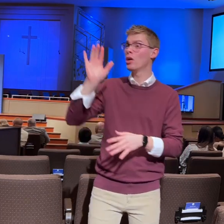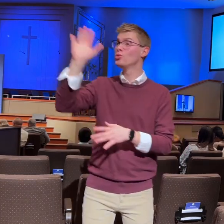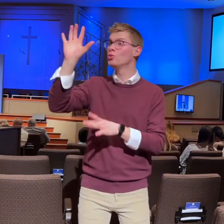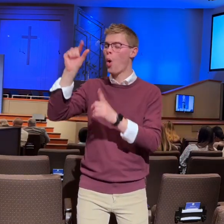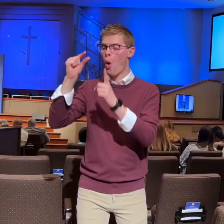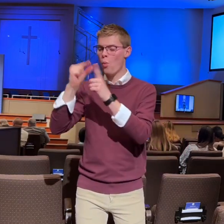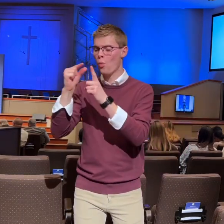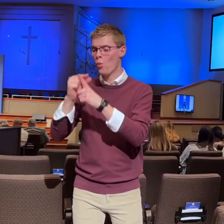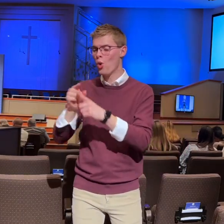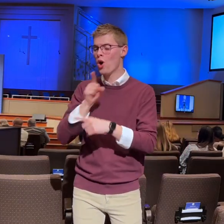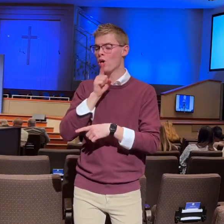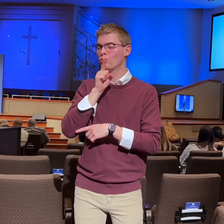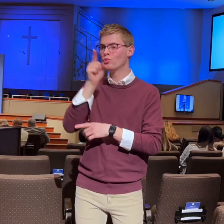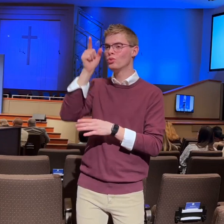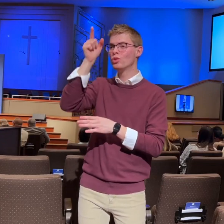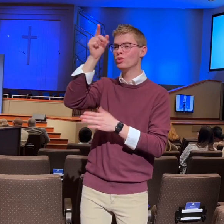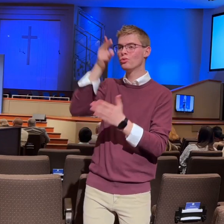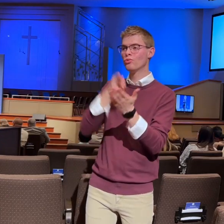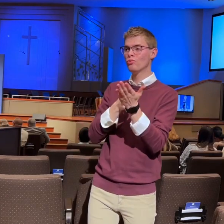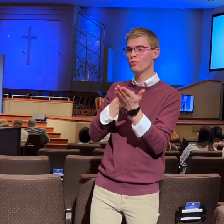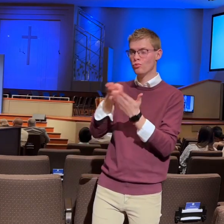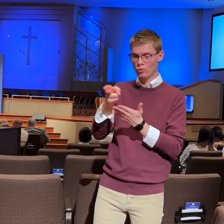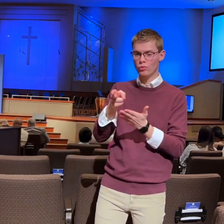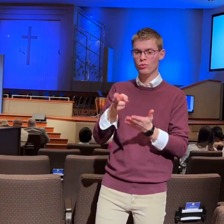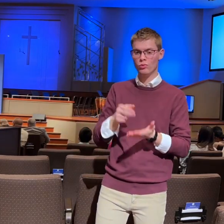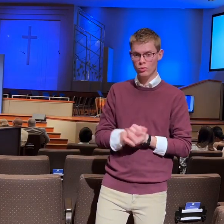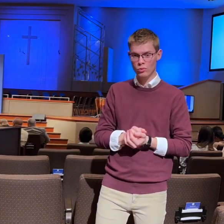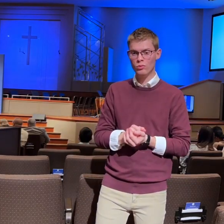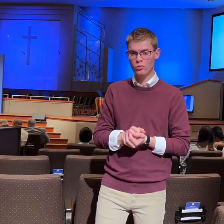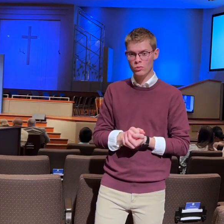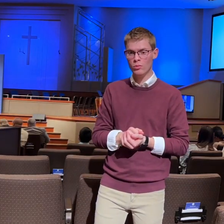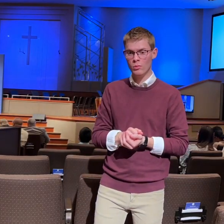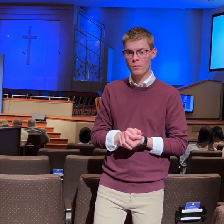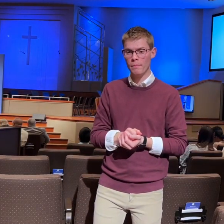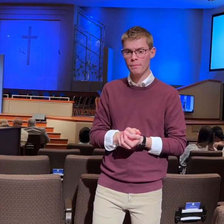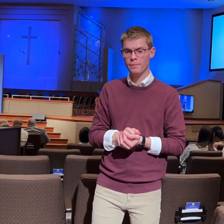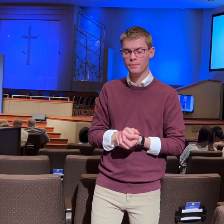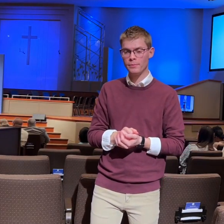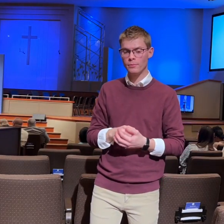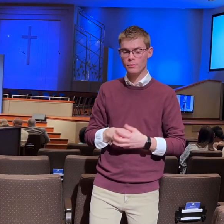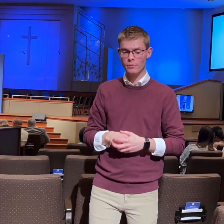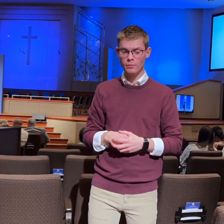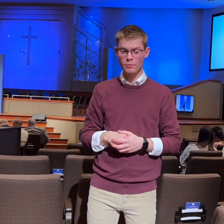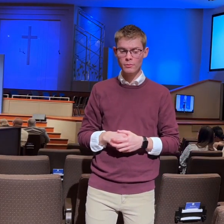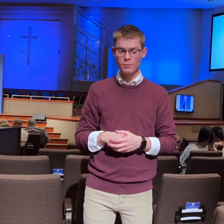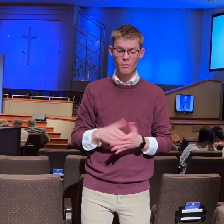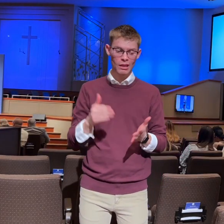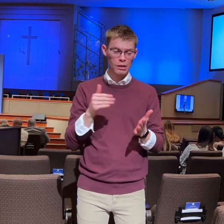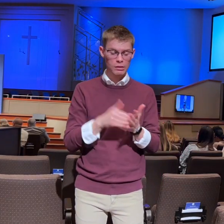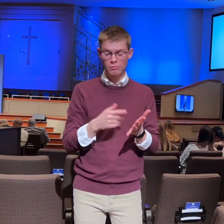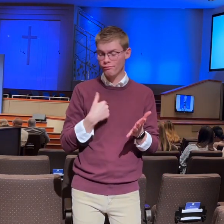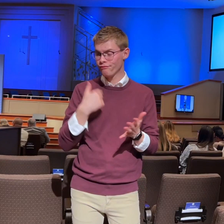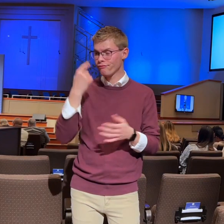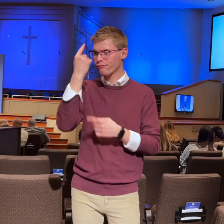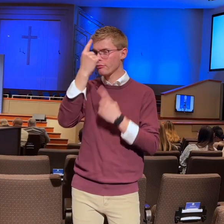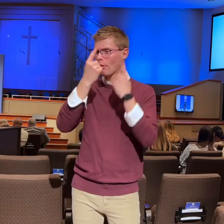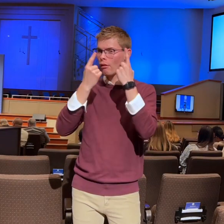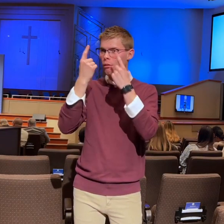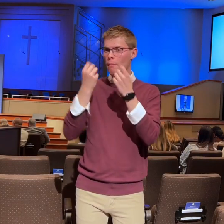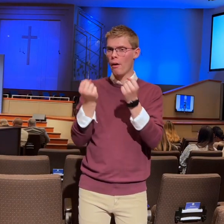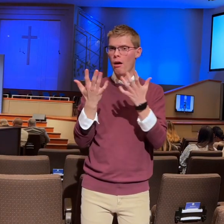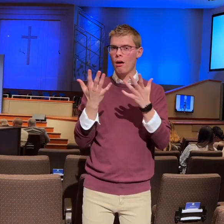word of the truth of the word of God. Now again, I think of some of the recent